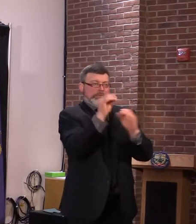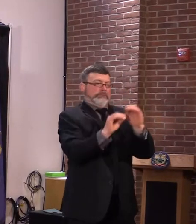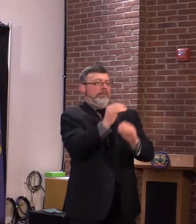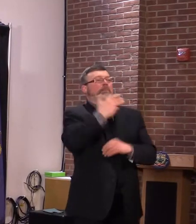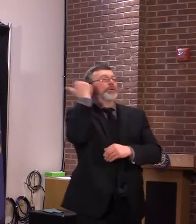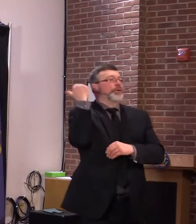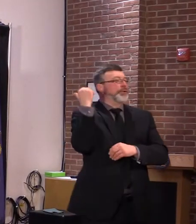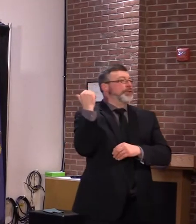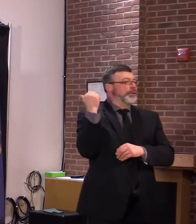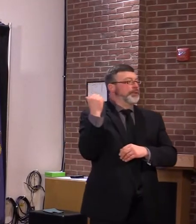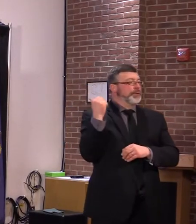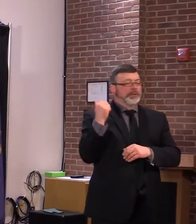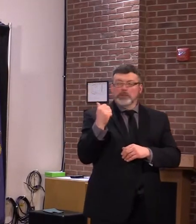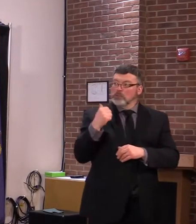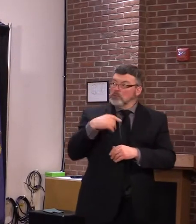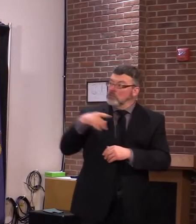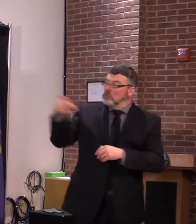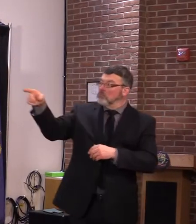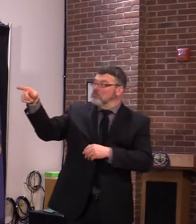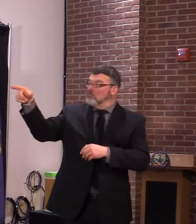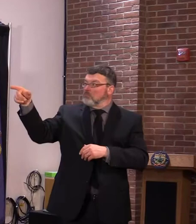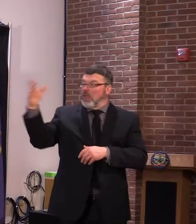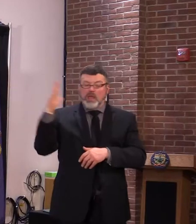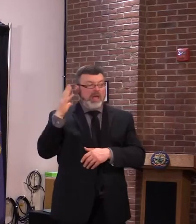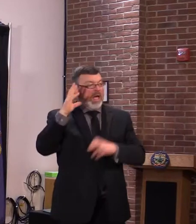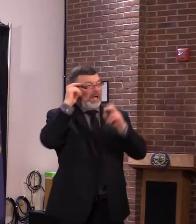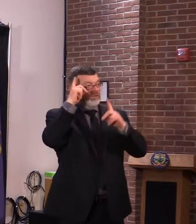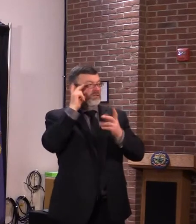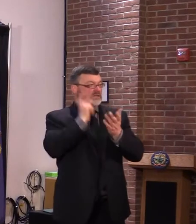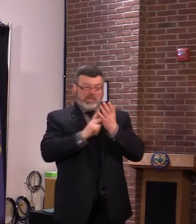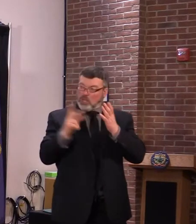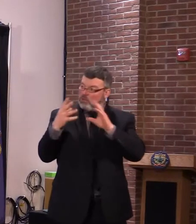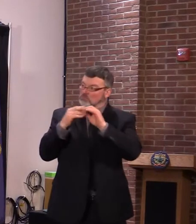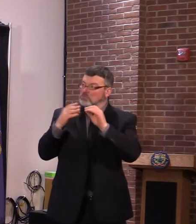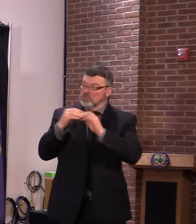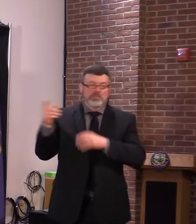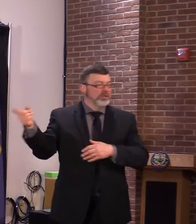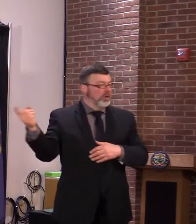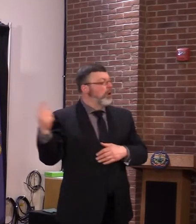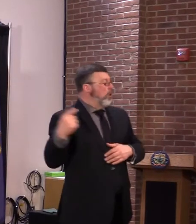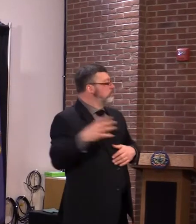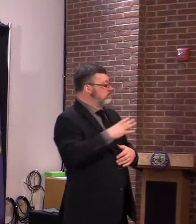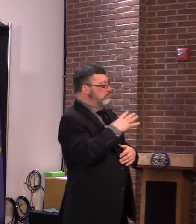you want to add to that? Not really, I can. Go ahead.